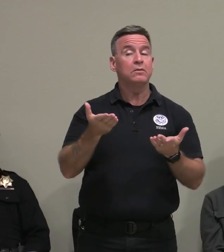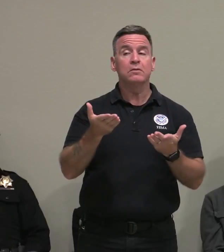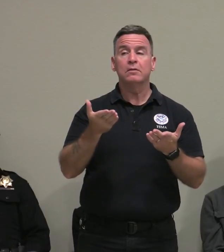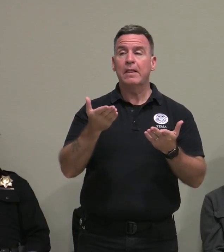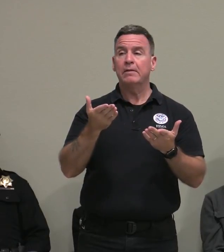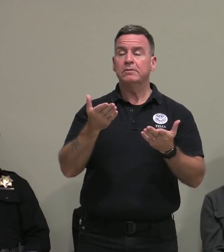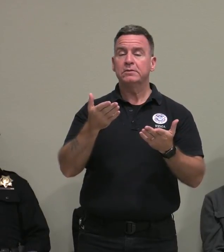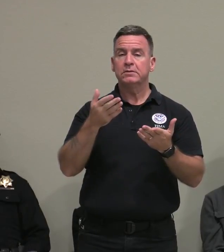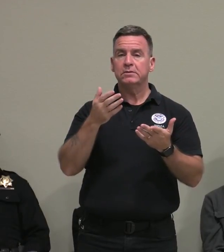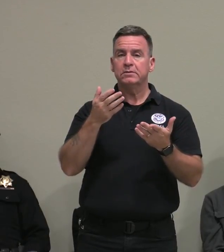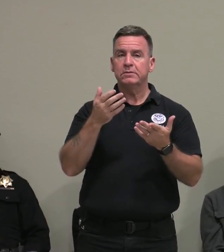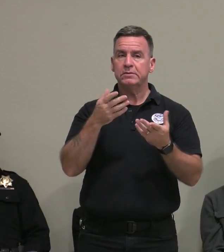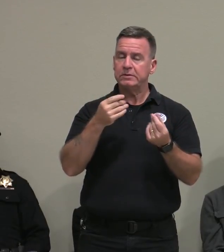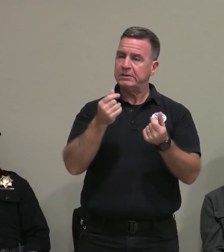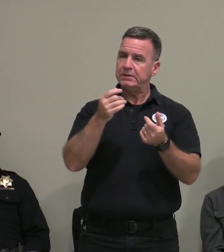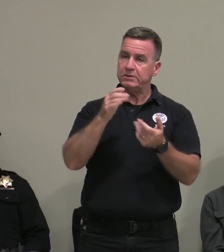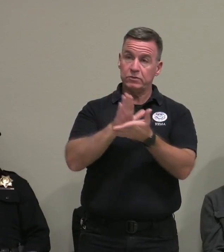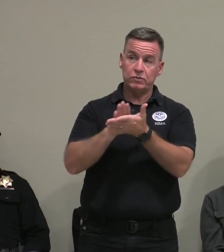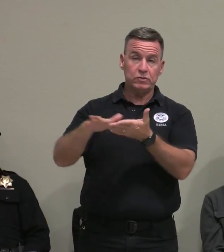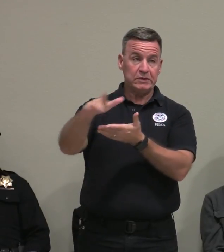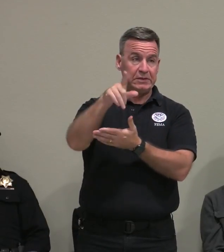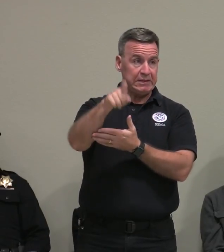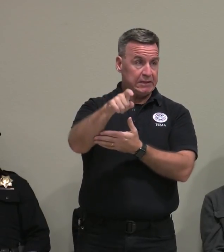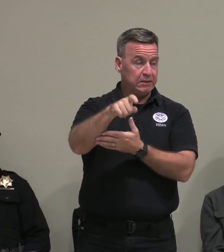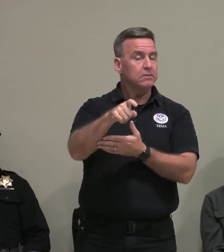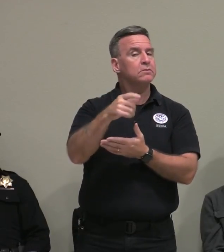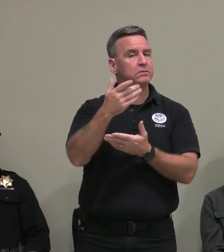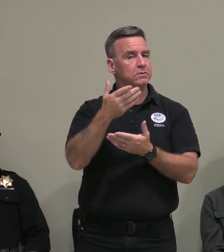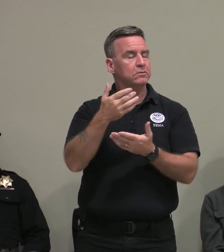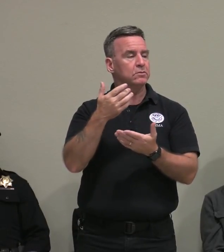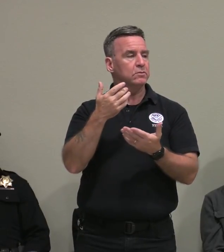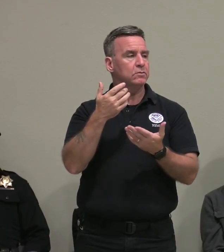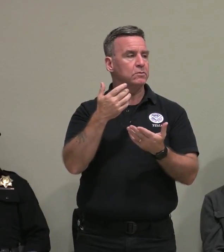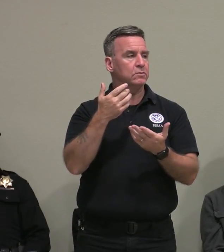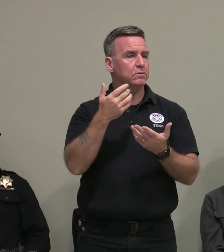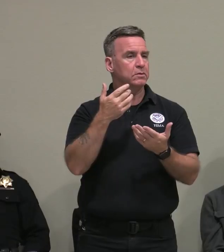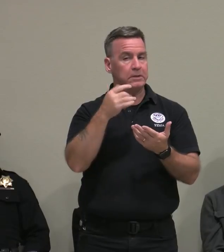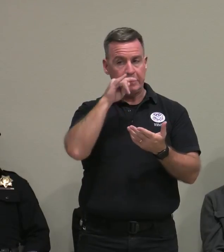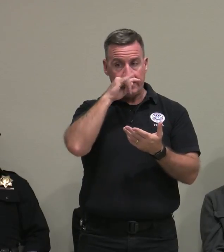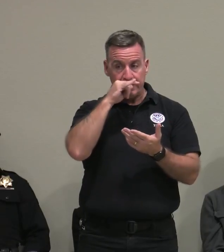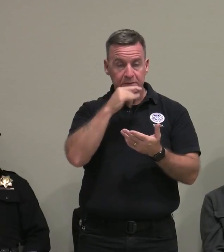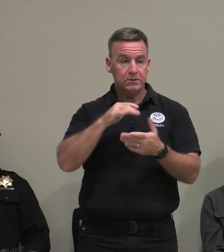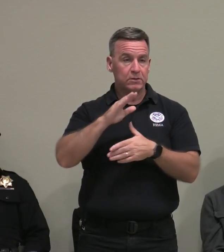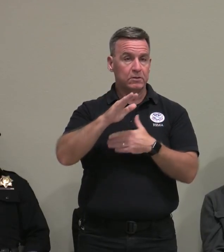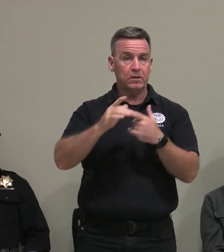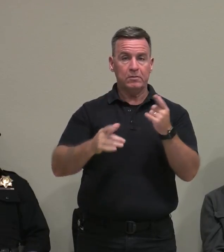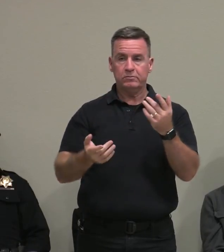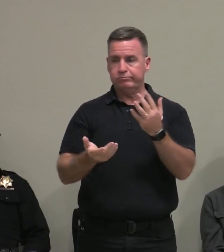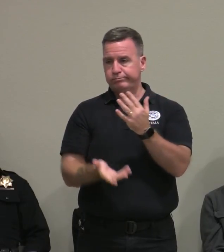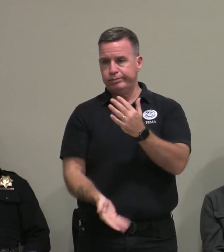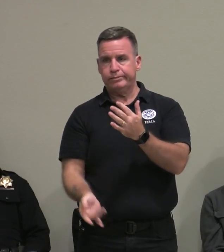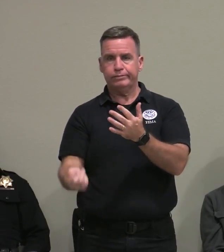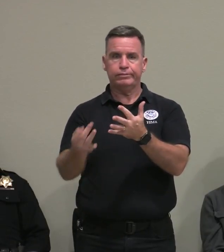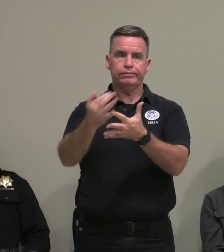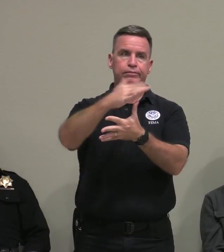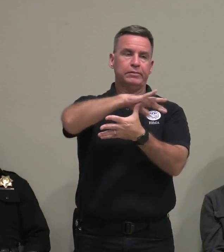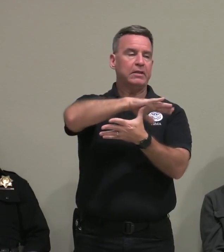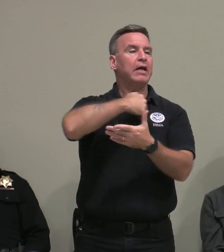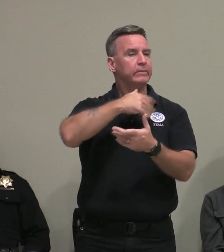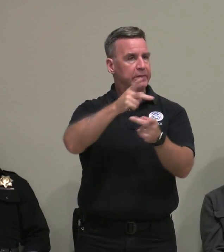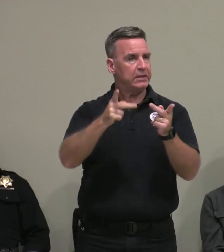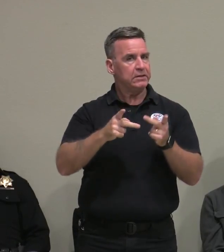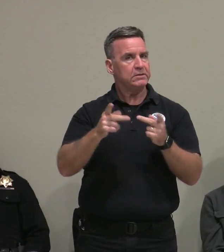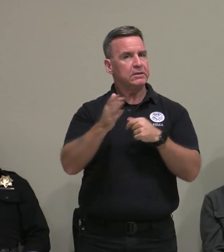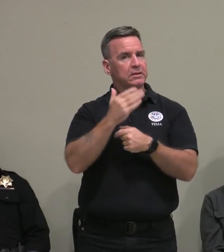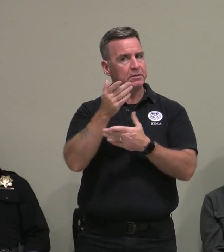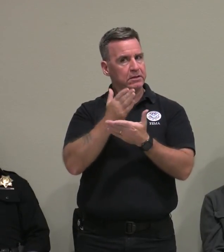address the needs of the school so that that that that that the kids and all the way up to high school have a place